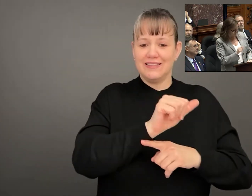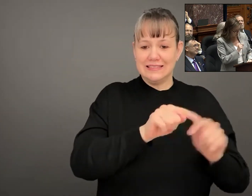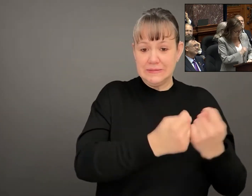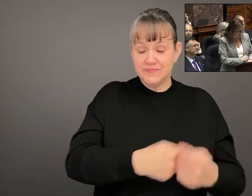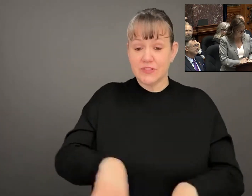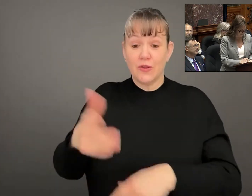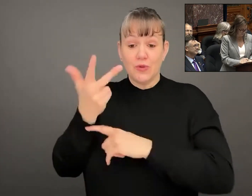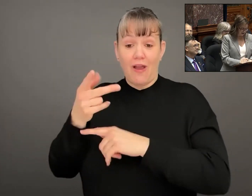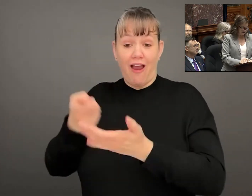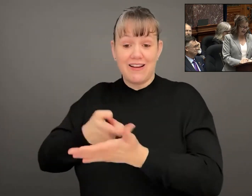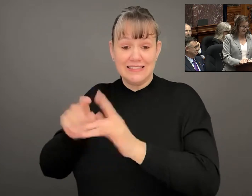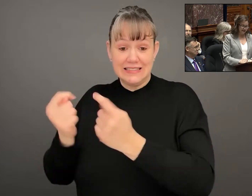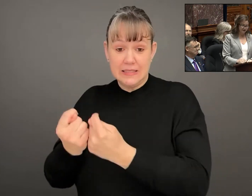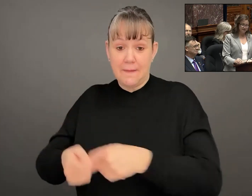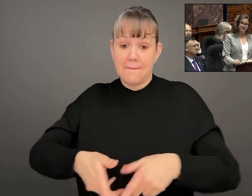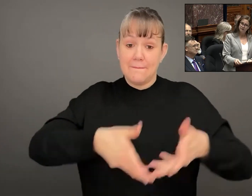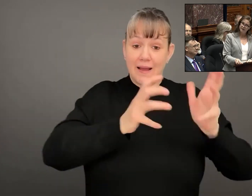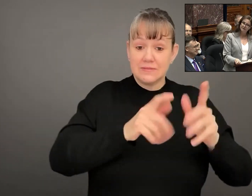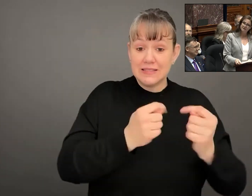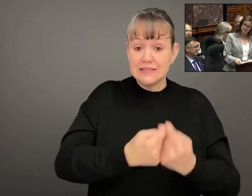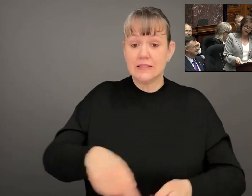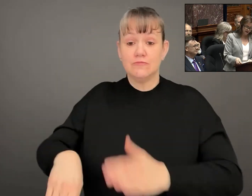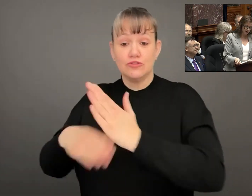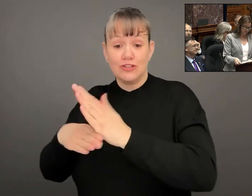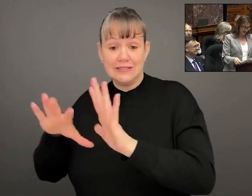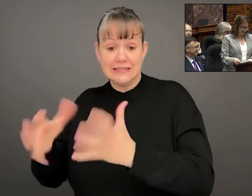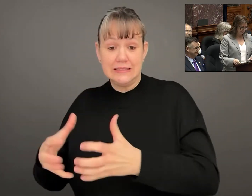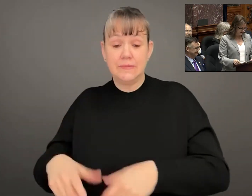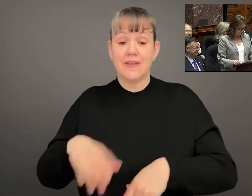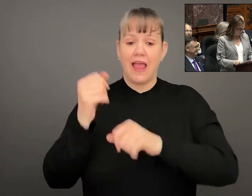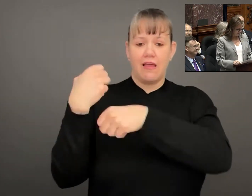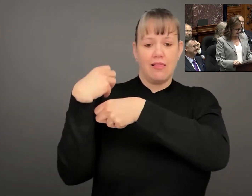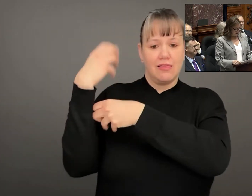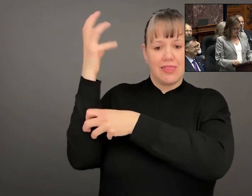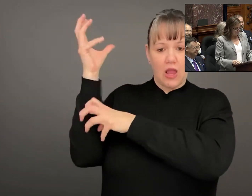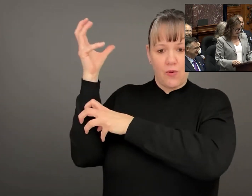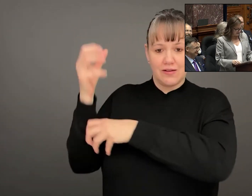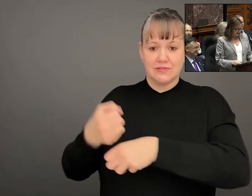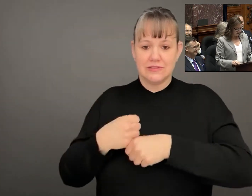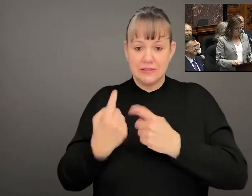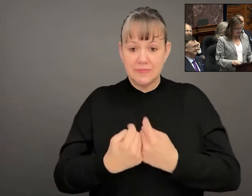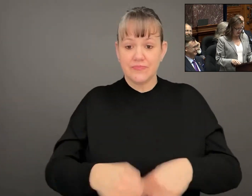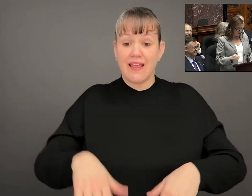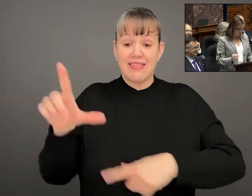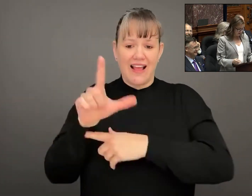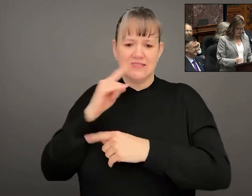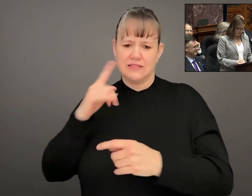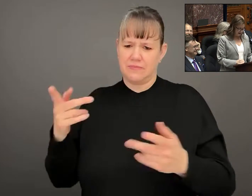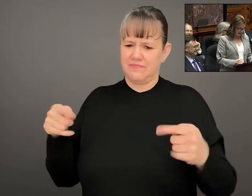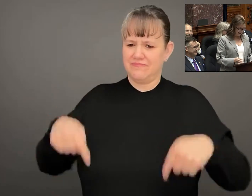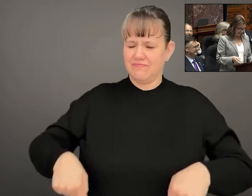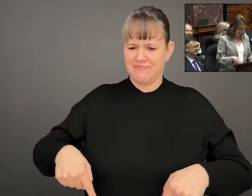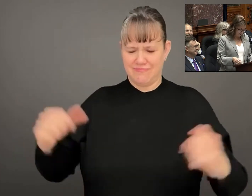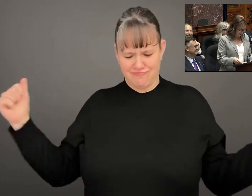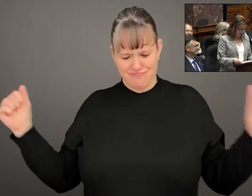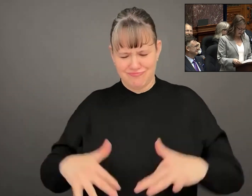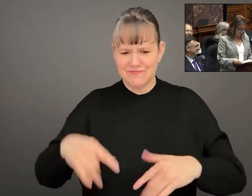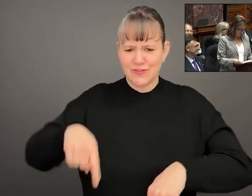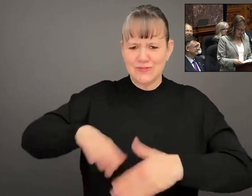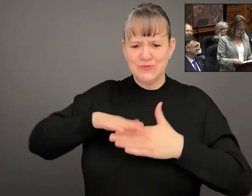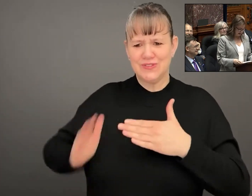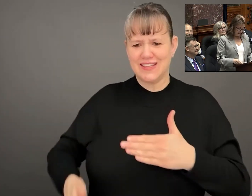and a lacrosse team. Langley is the place to be on the weekend. These teams have notable alumni like